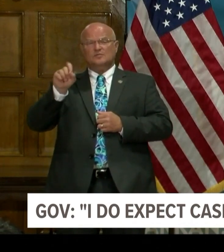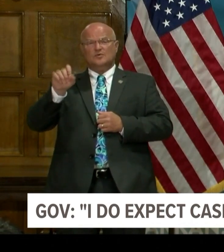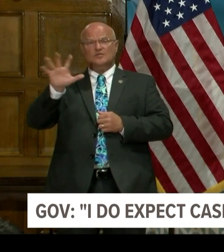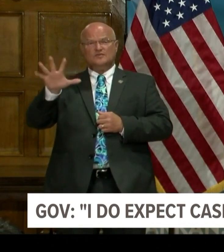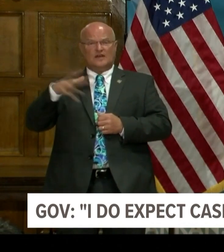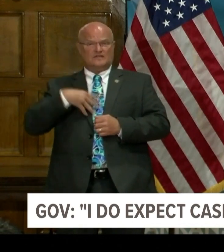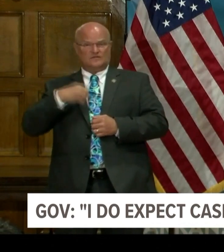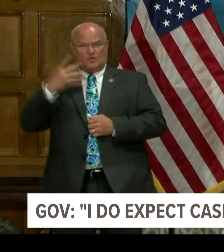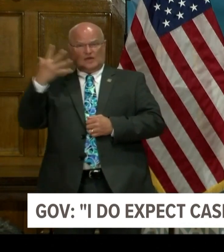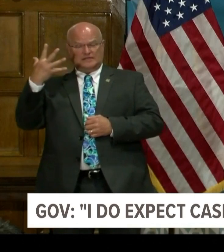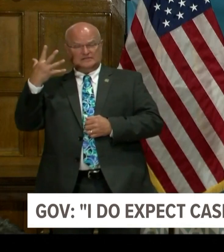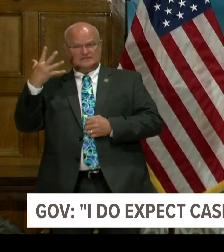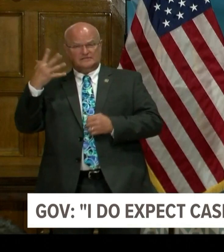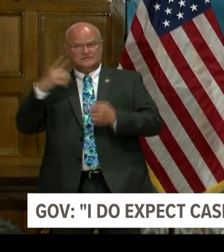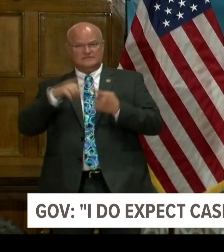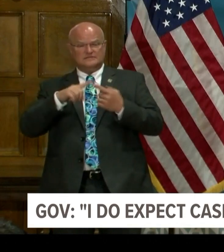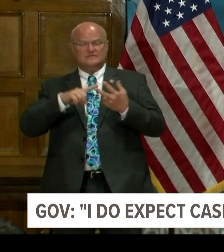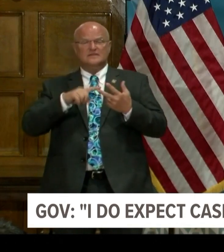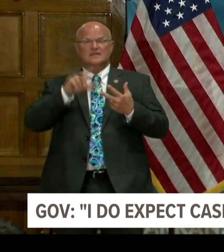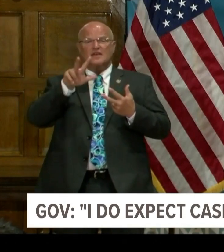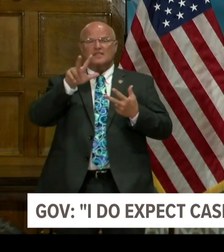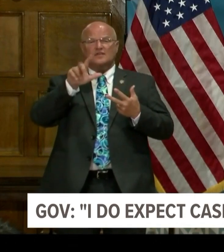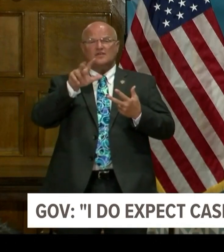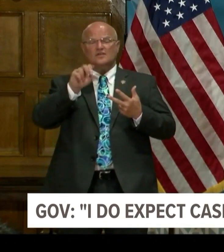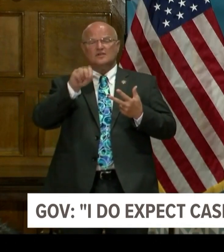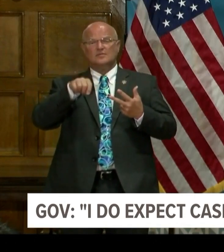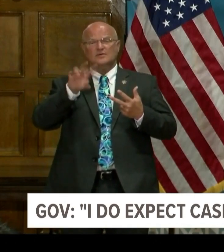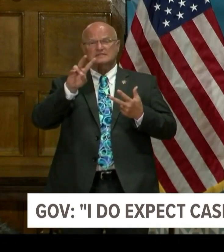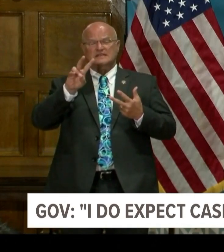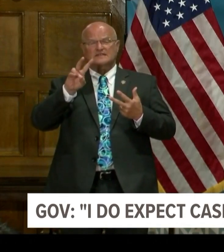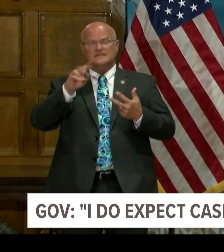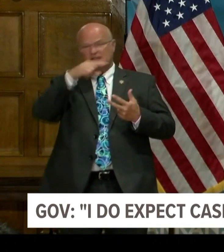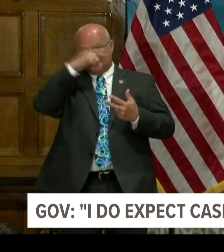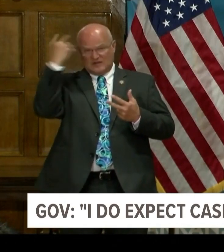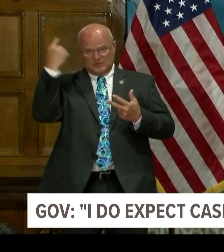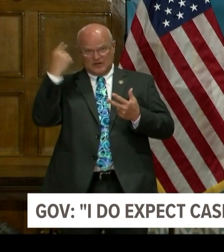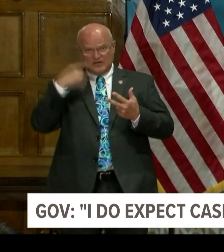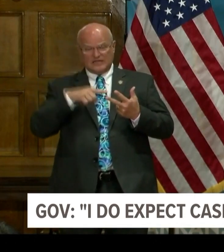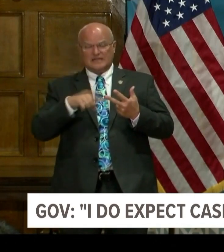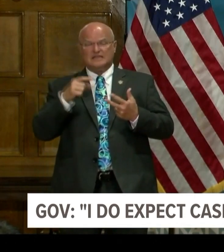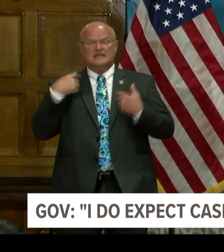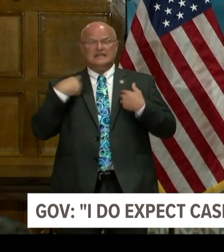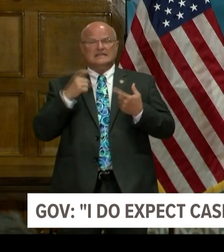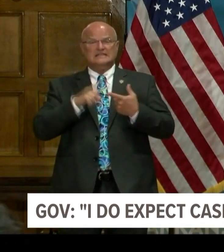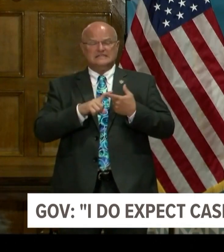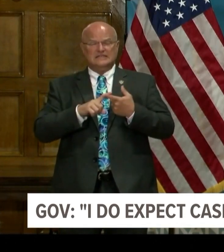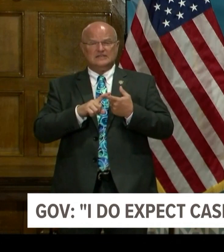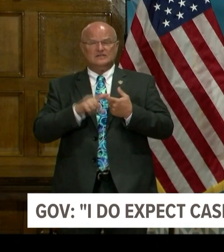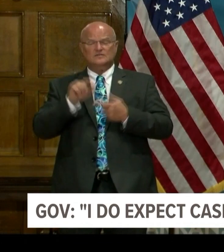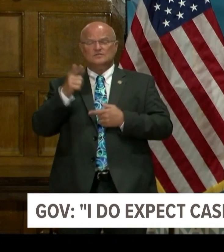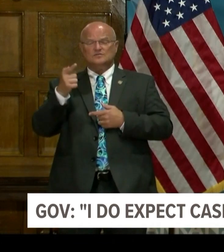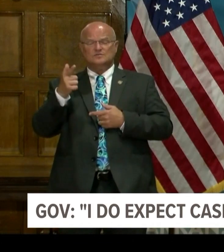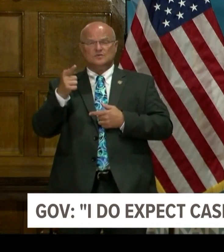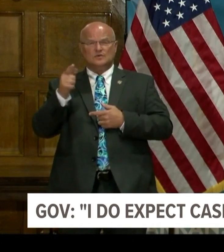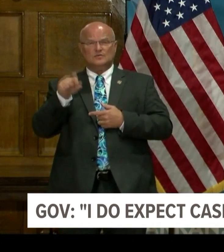51.5% were white Caucasian, 30.7% were African American. Latinos comprised